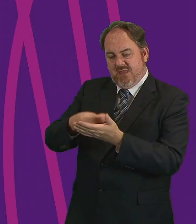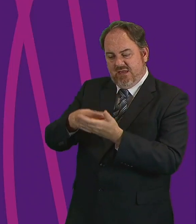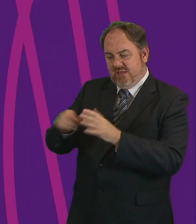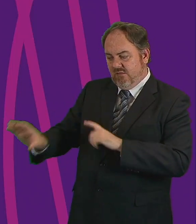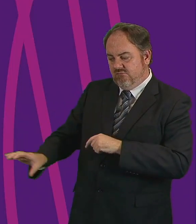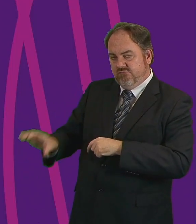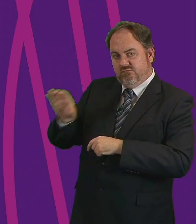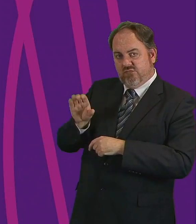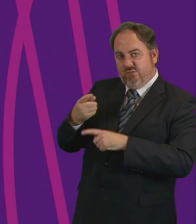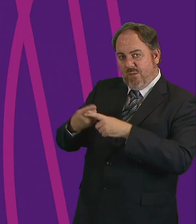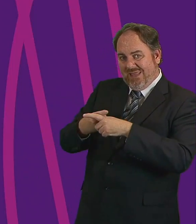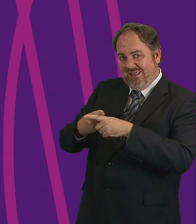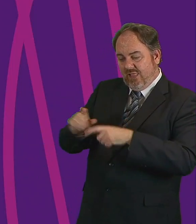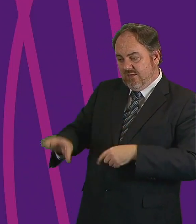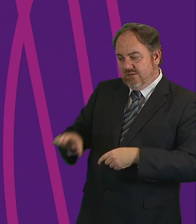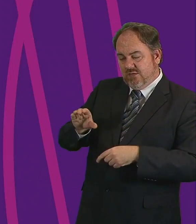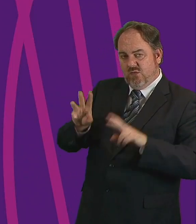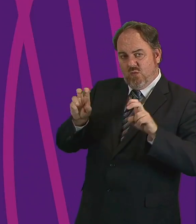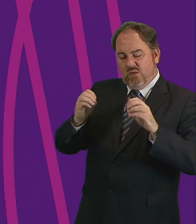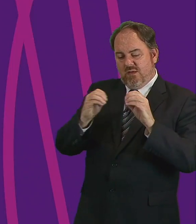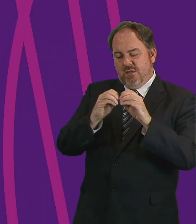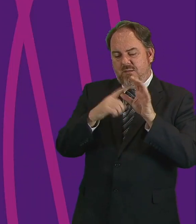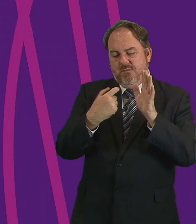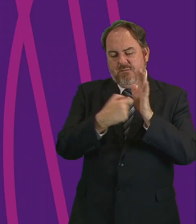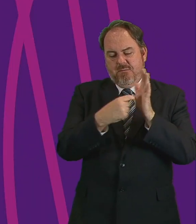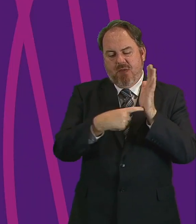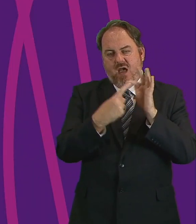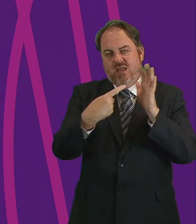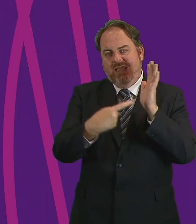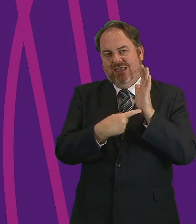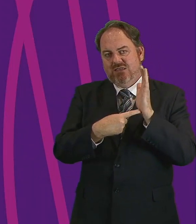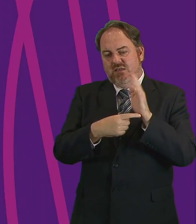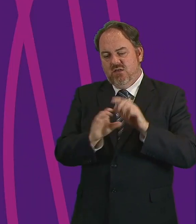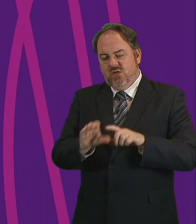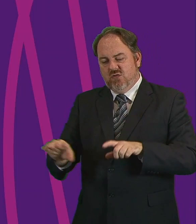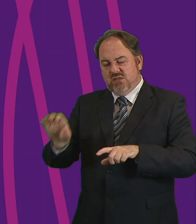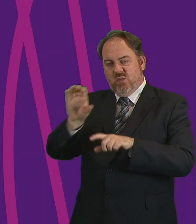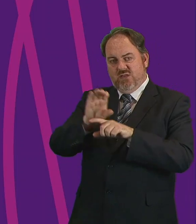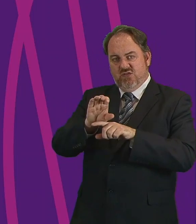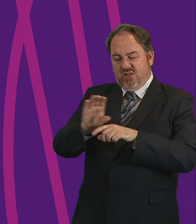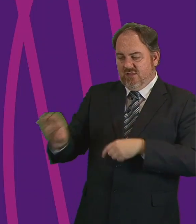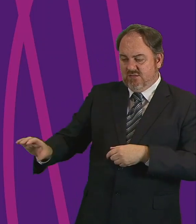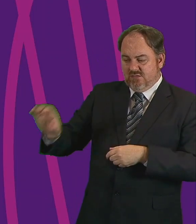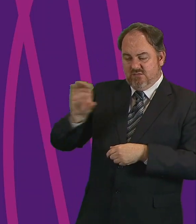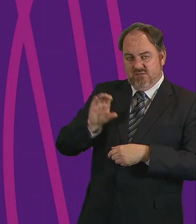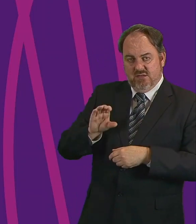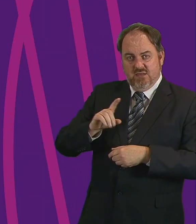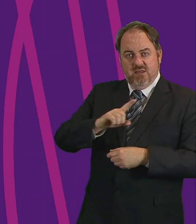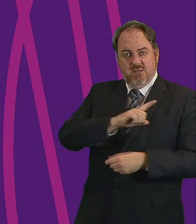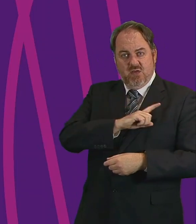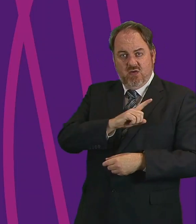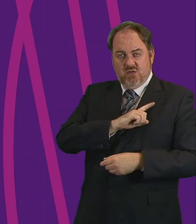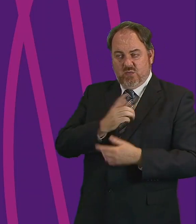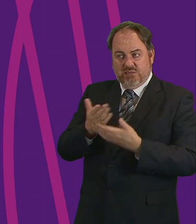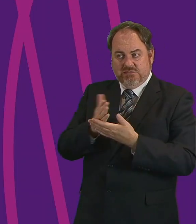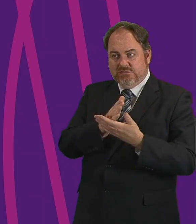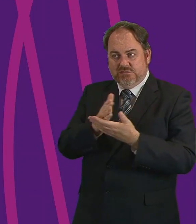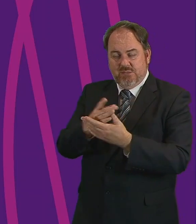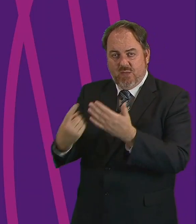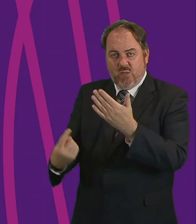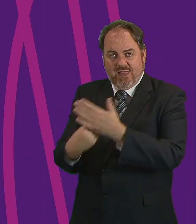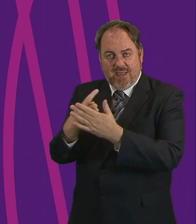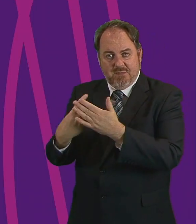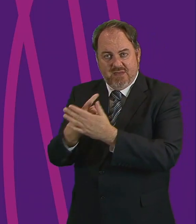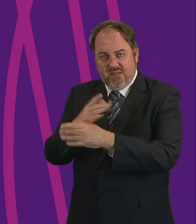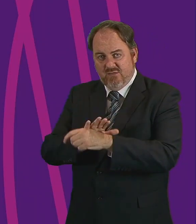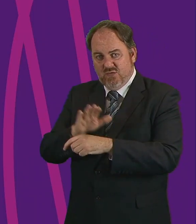honoured, otherwise a road of confusion, uncertainty and dispute lies ahead. Presiding Officer, if the